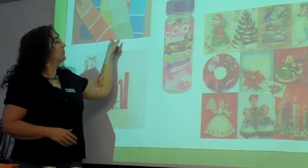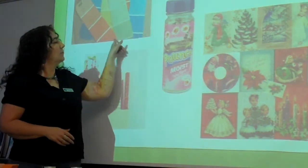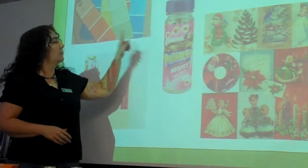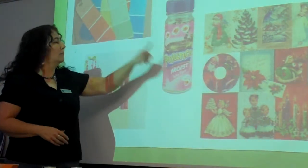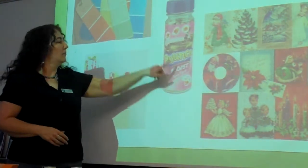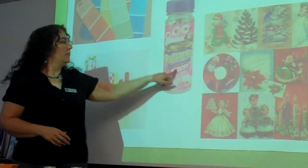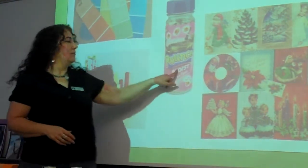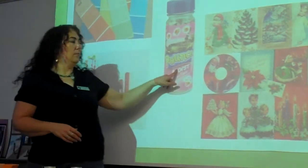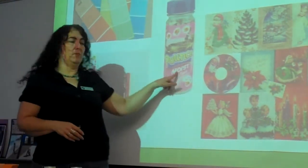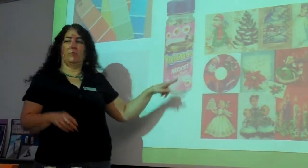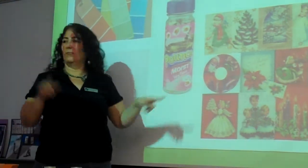Smiley face hole punch.